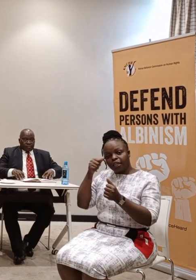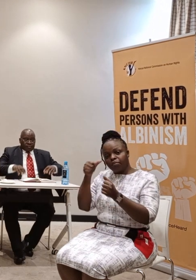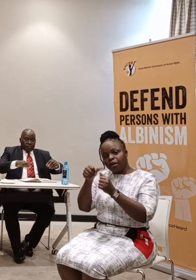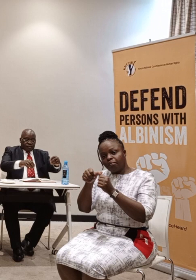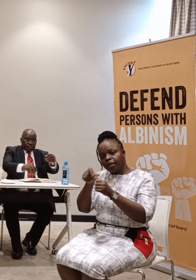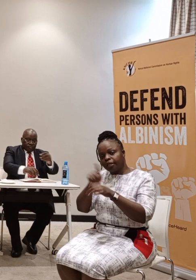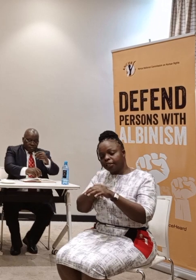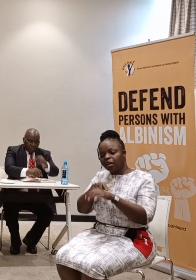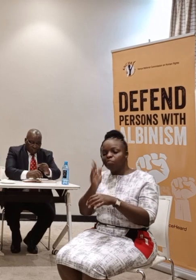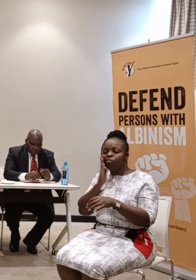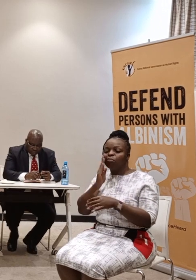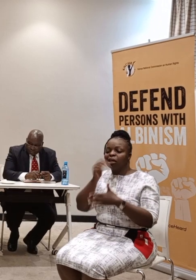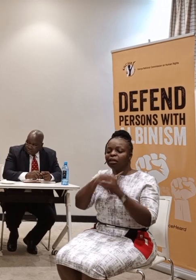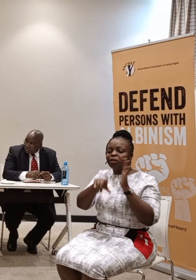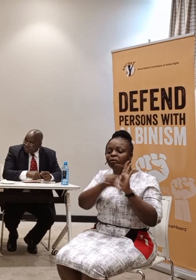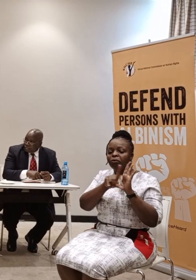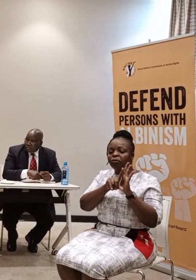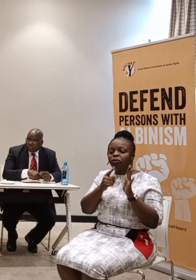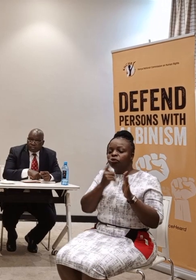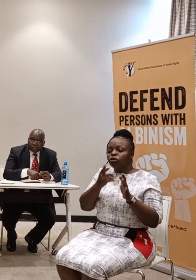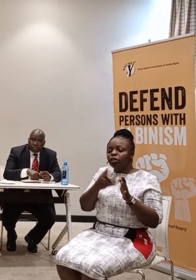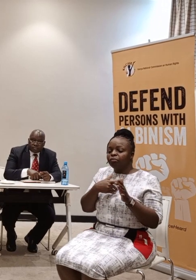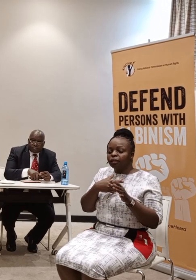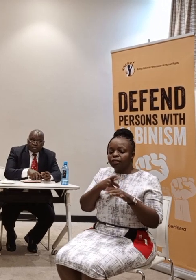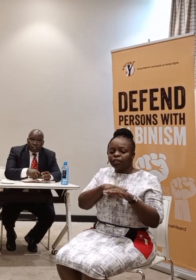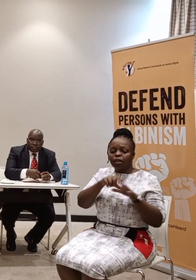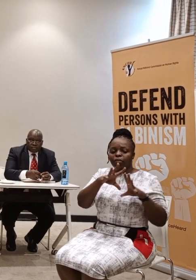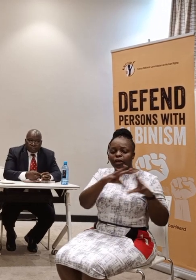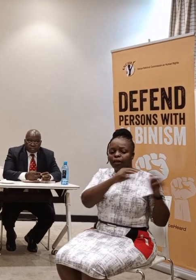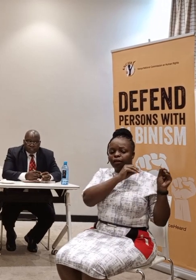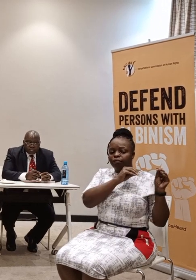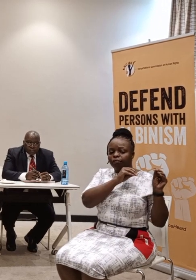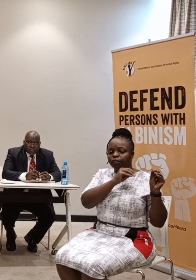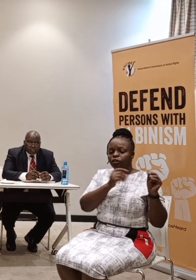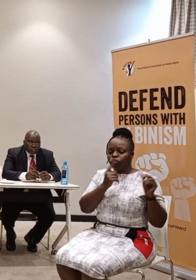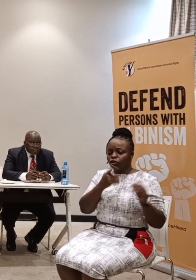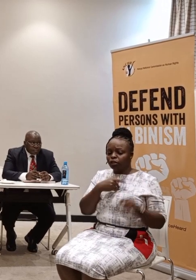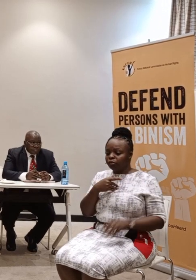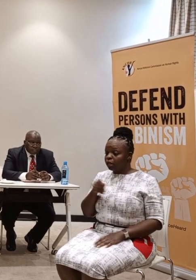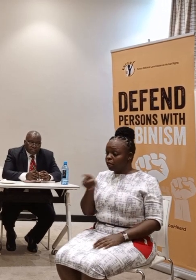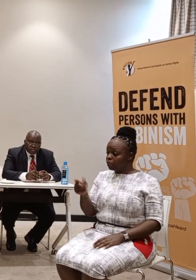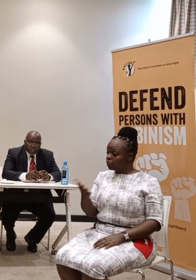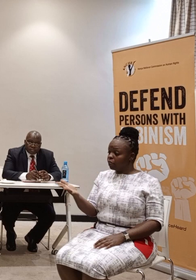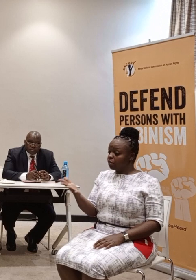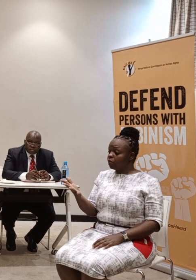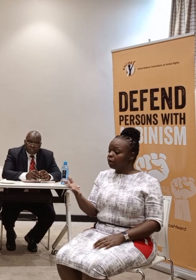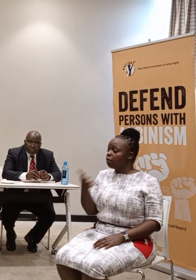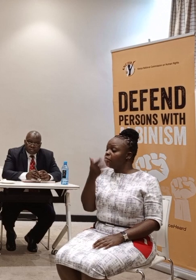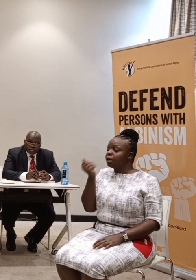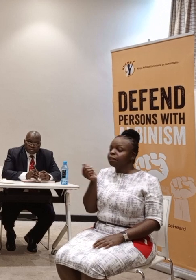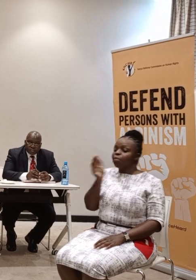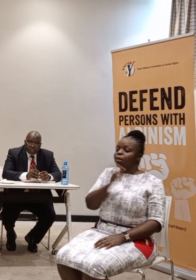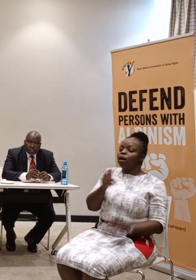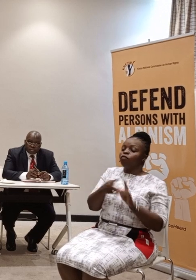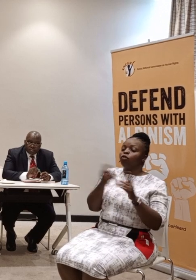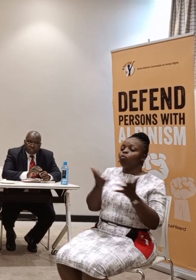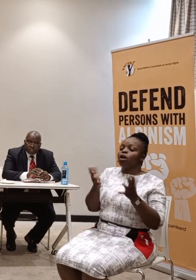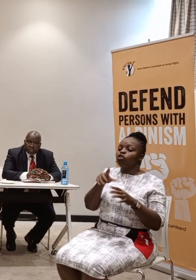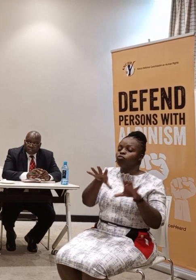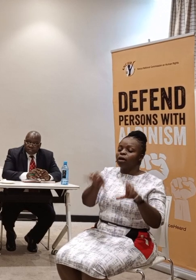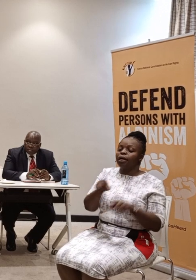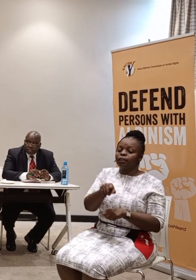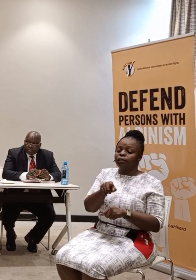my mother-in-law told me when they were going, she told me, na hii kitu rudisha mahali kutoka. Kwetu